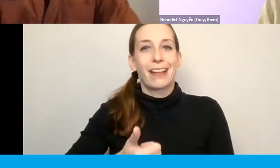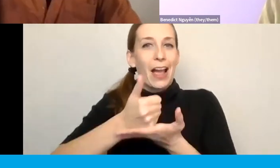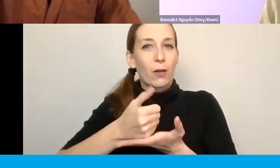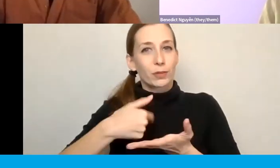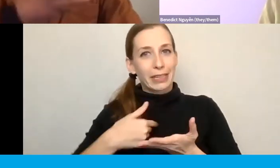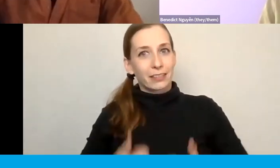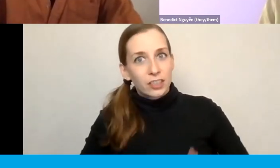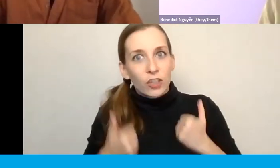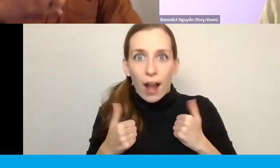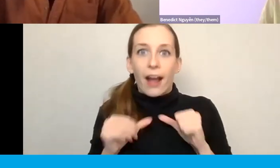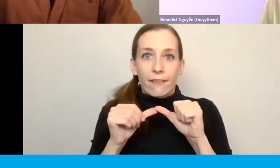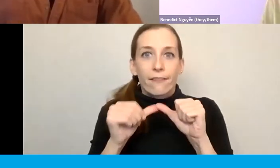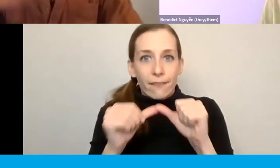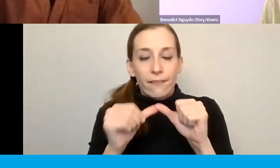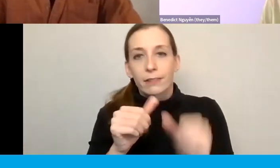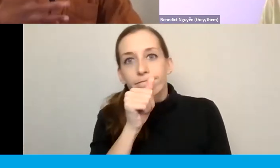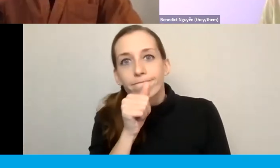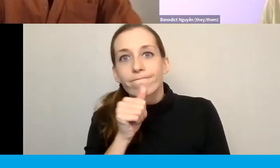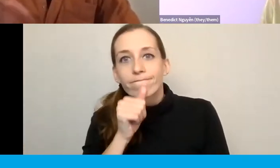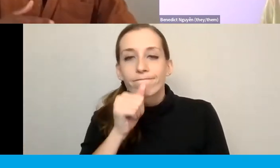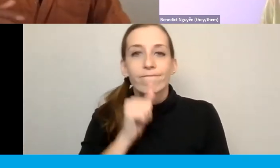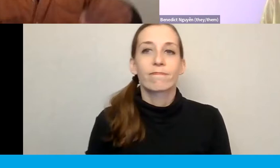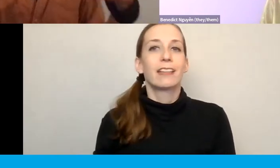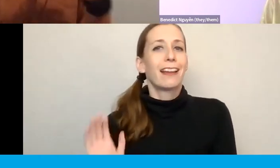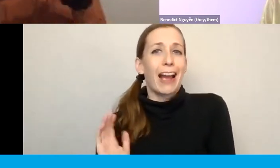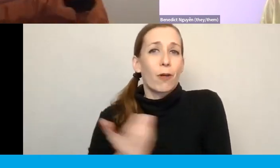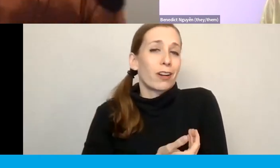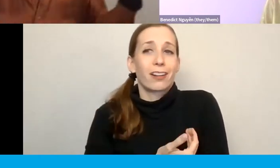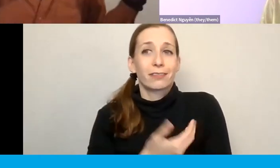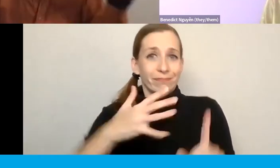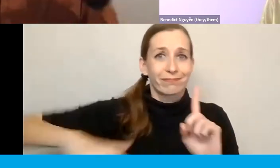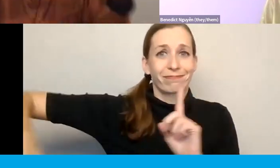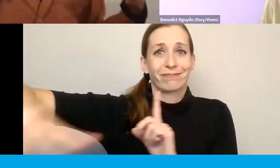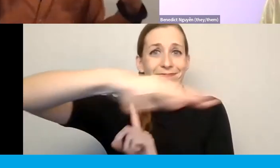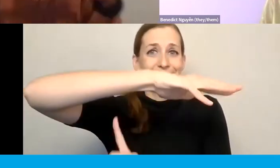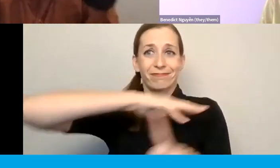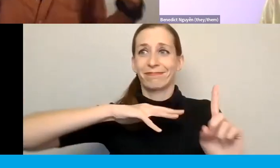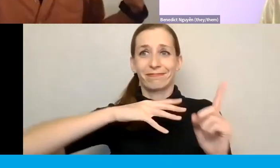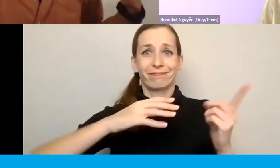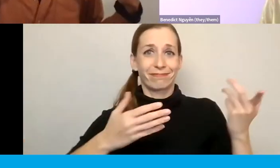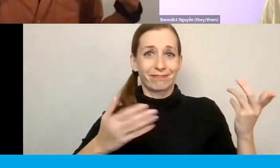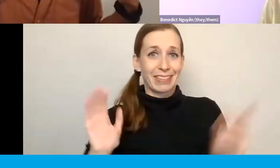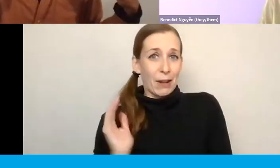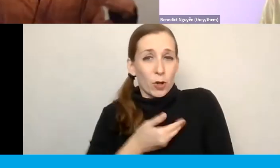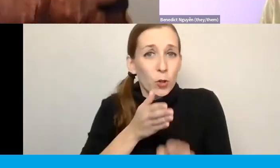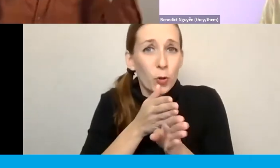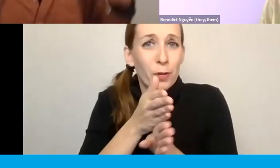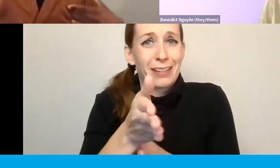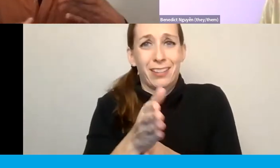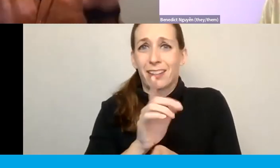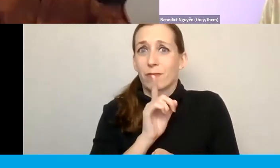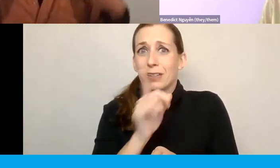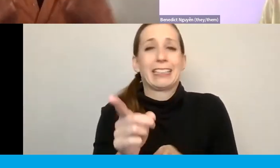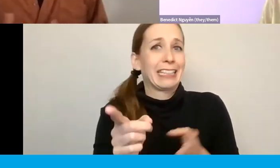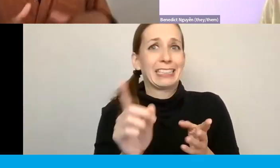that my environment, our collective environment and experience had sort of been pulled and stretched in such extreme ways that like